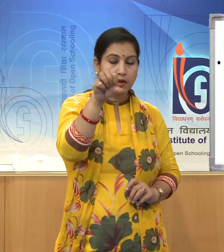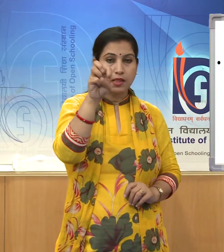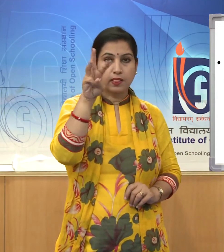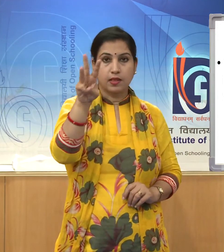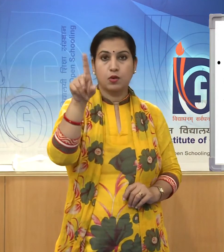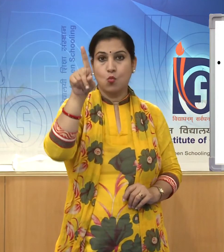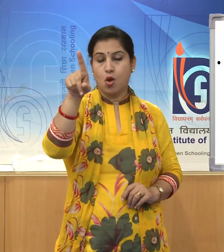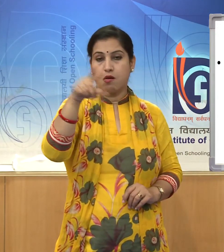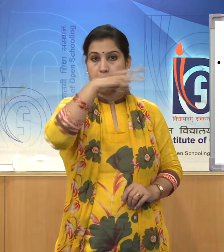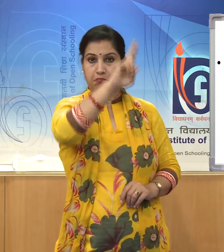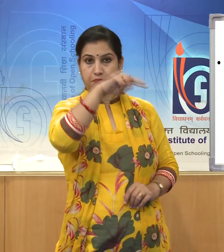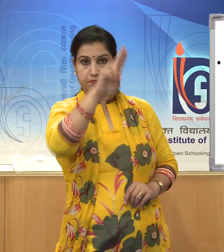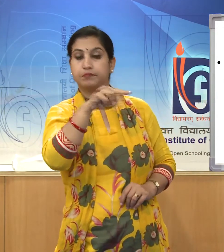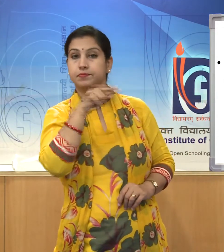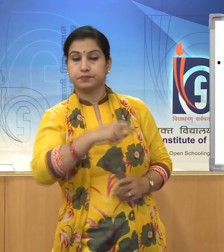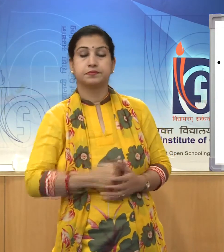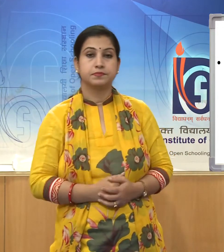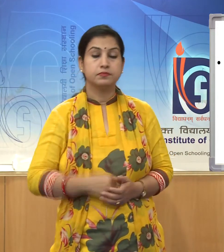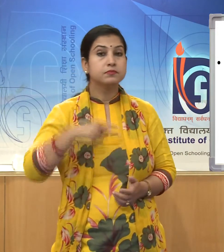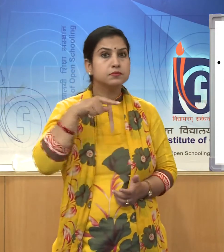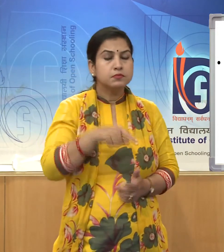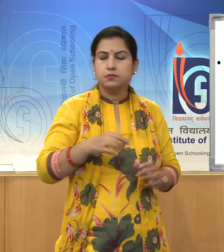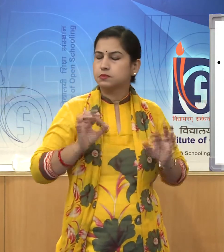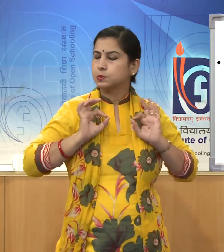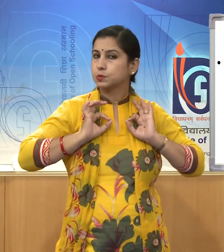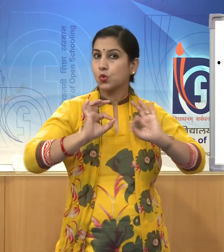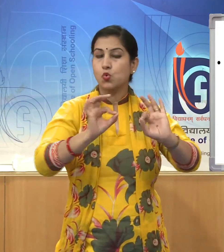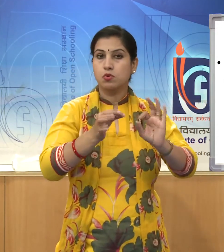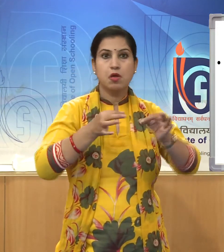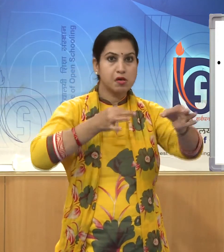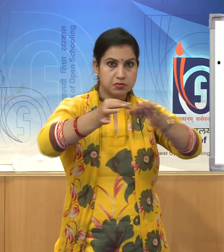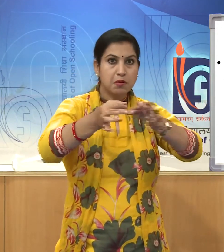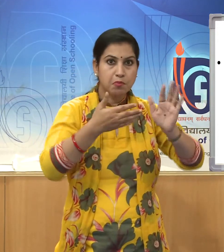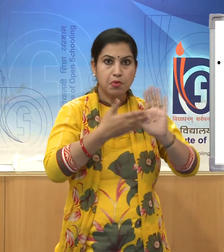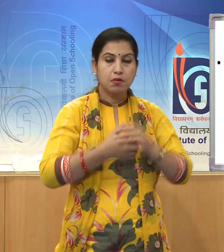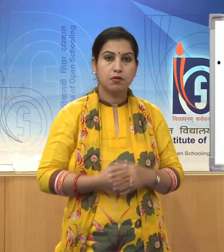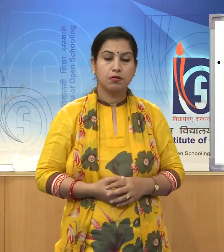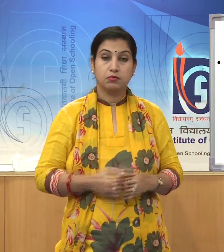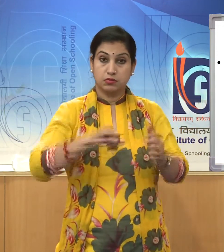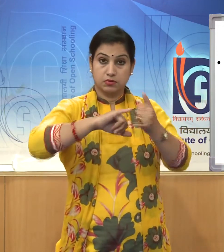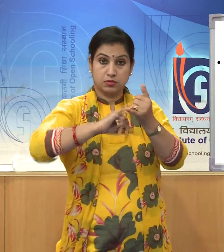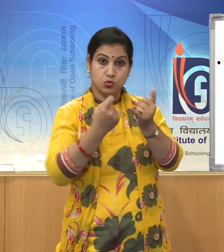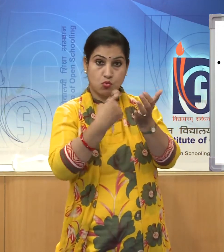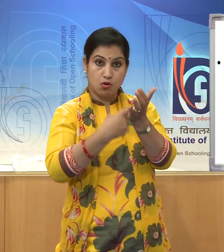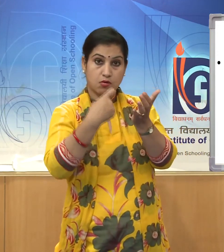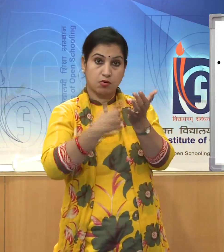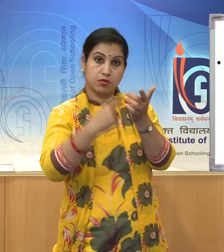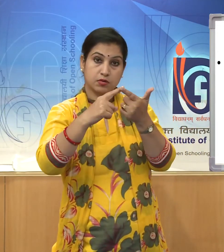1931. It is a fine example of surrealist movement.